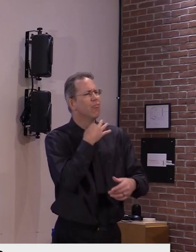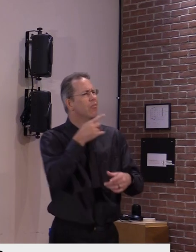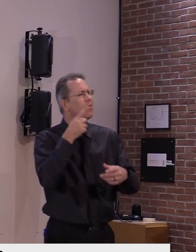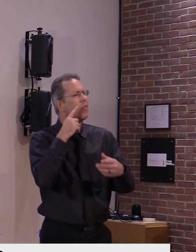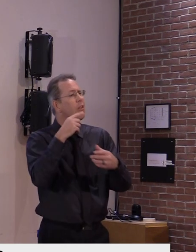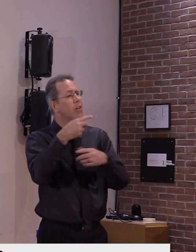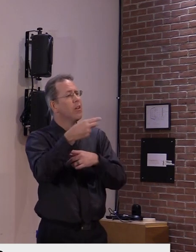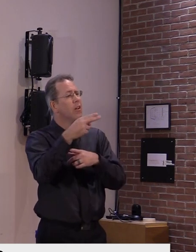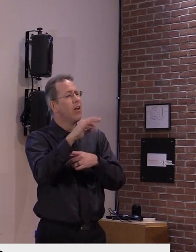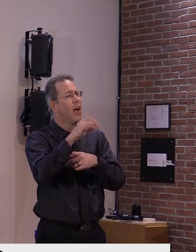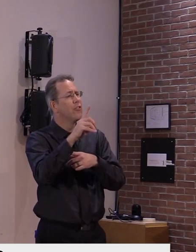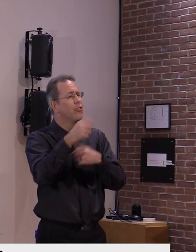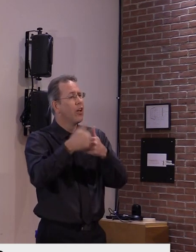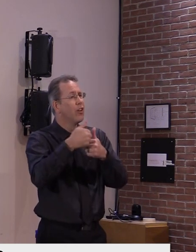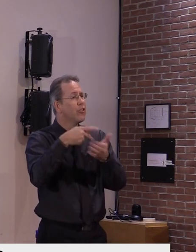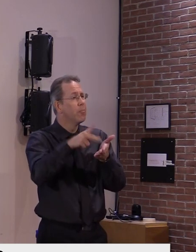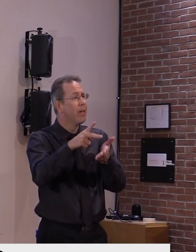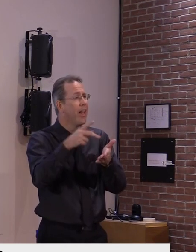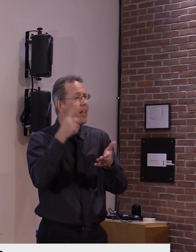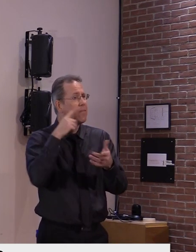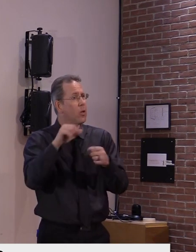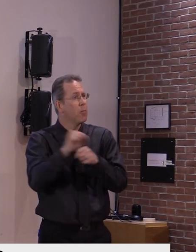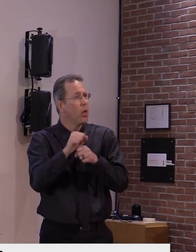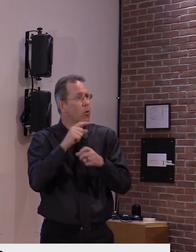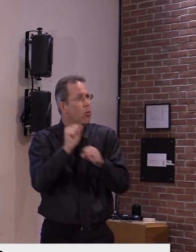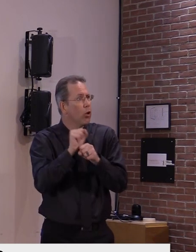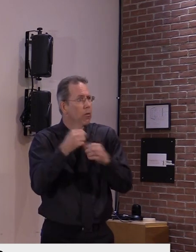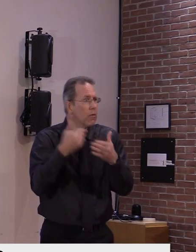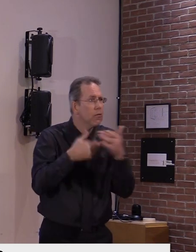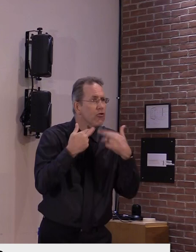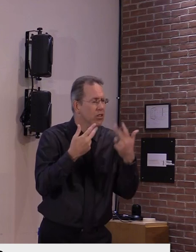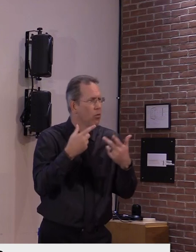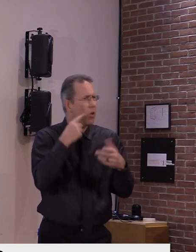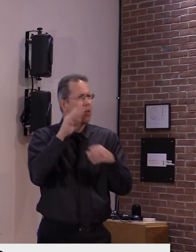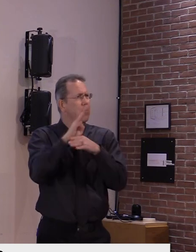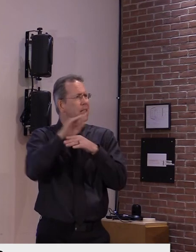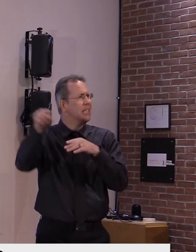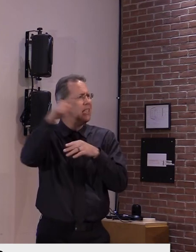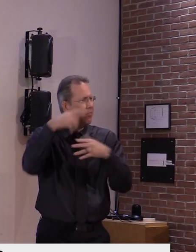for in the future when we design these programs or update them.